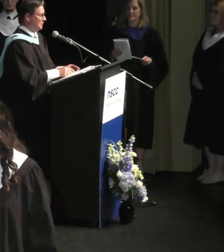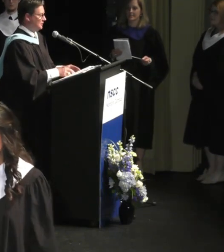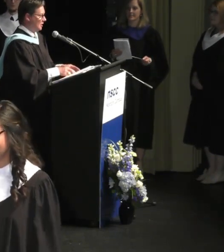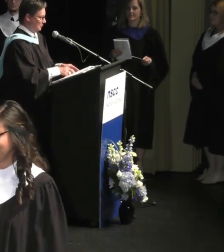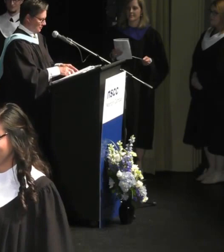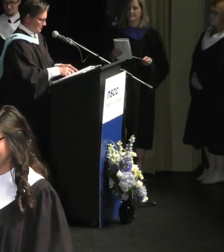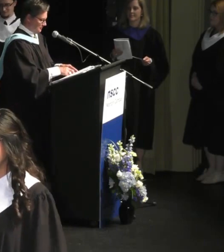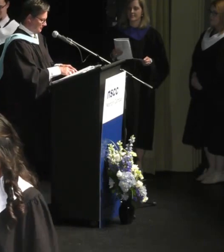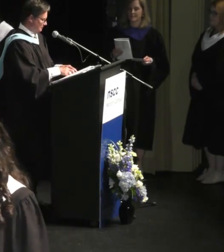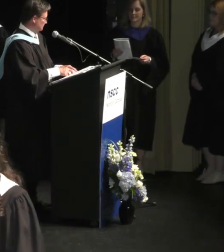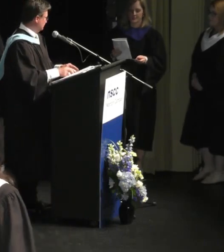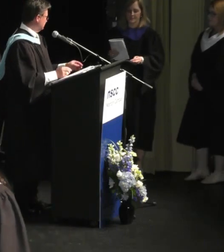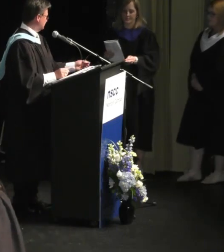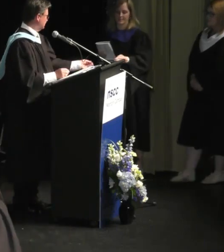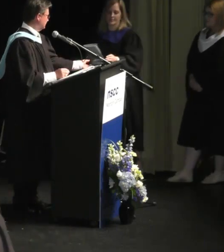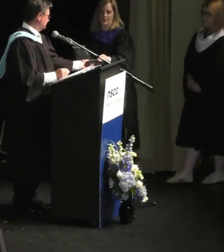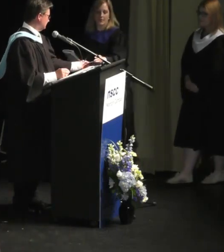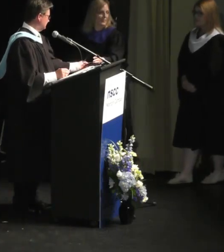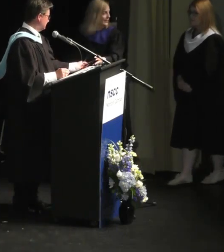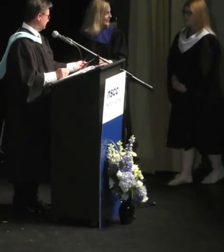Nicholas McDonald.